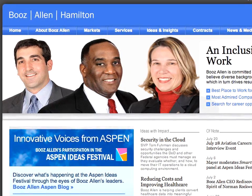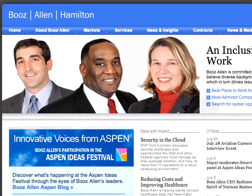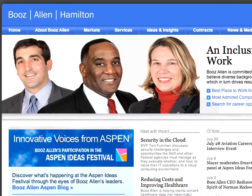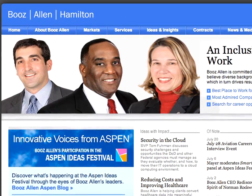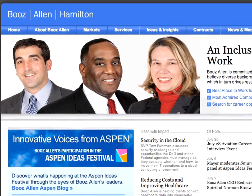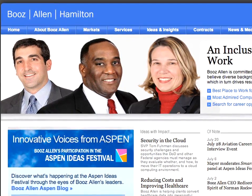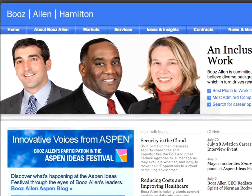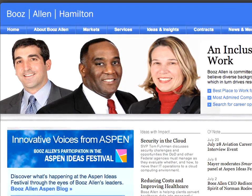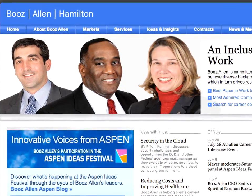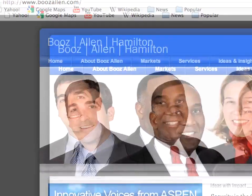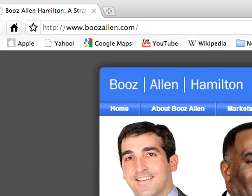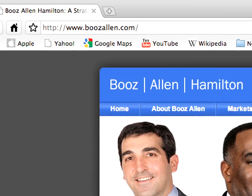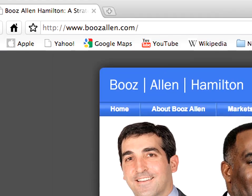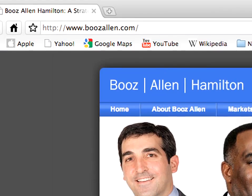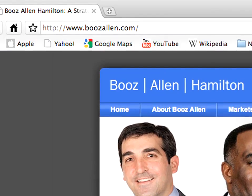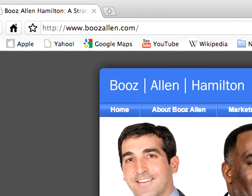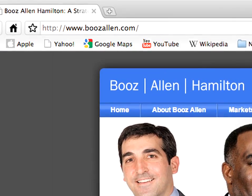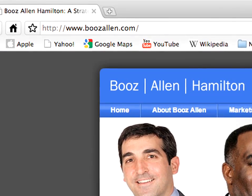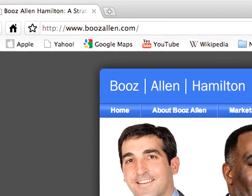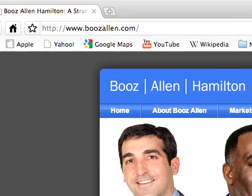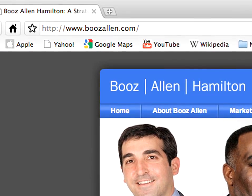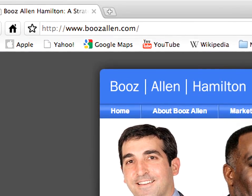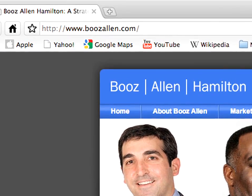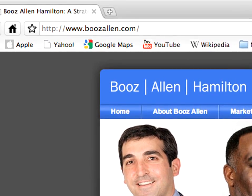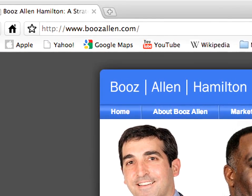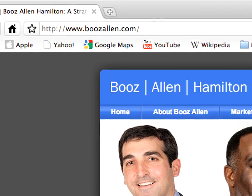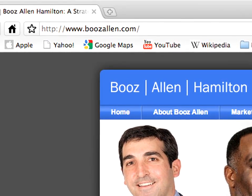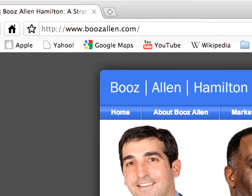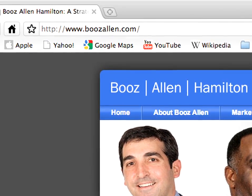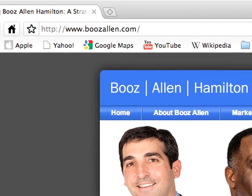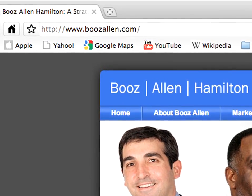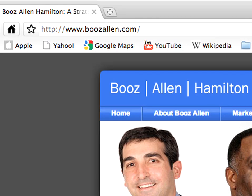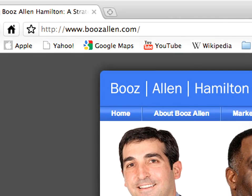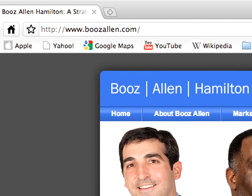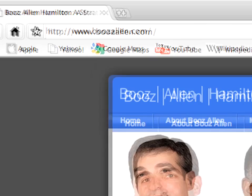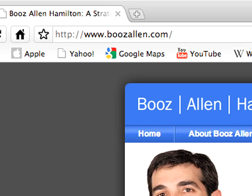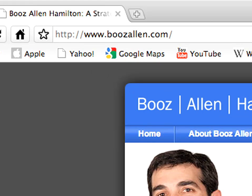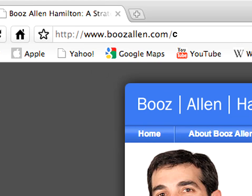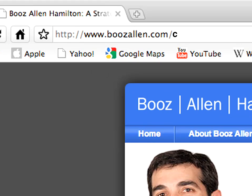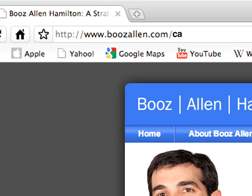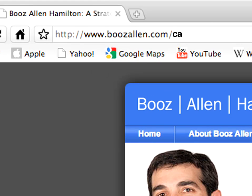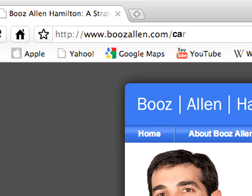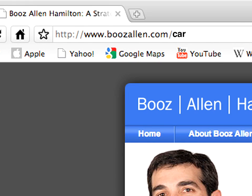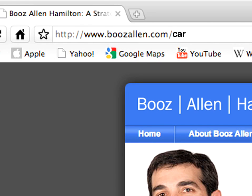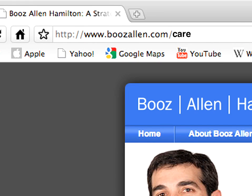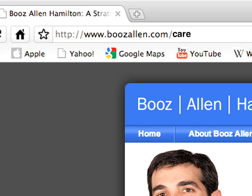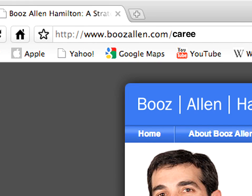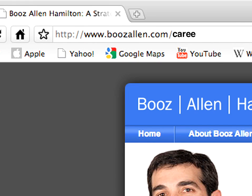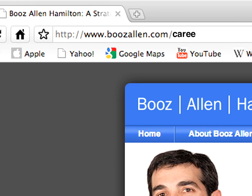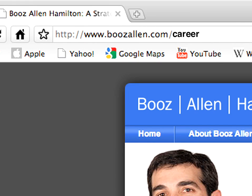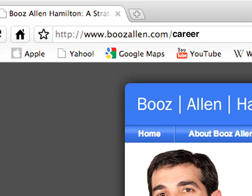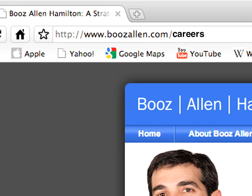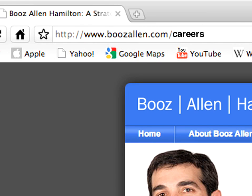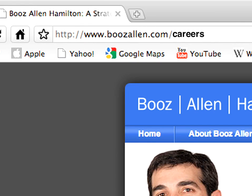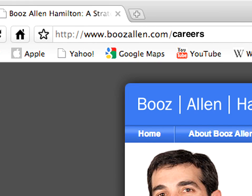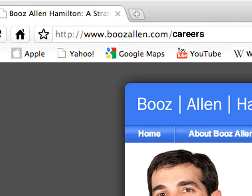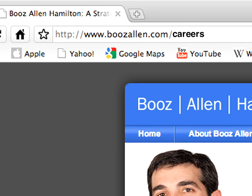more information. One is our corporate website, which is BoozAllen.com, and the other is BoozAllen.com slash careers.